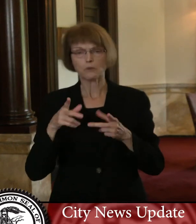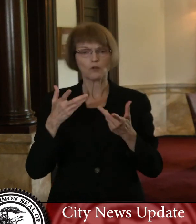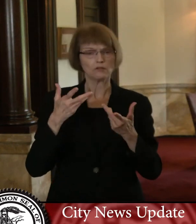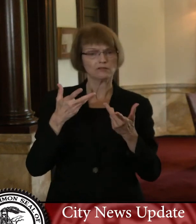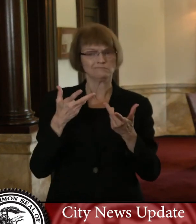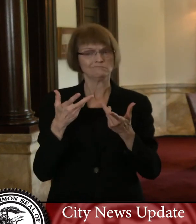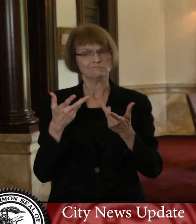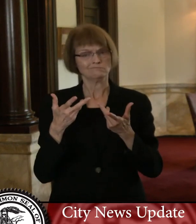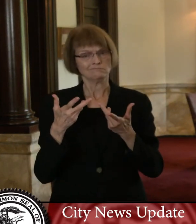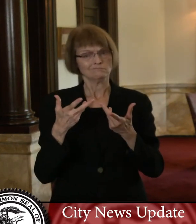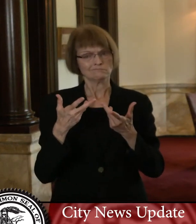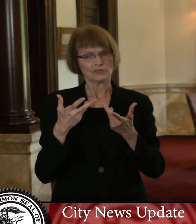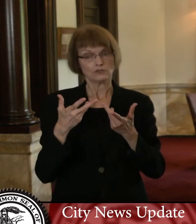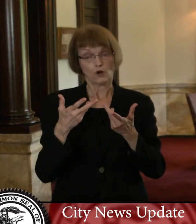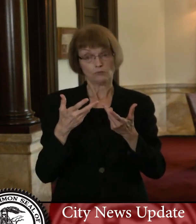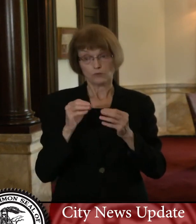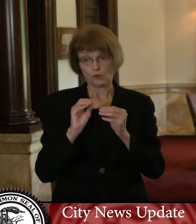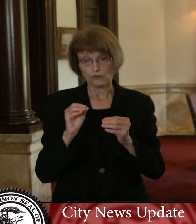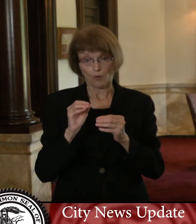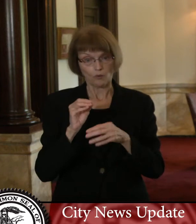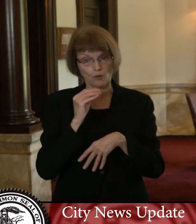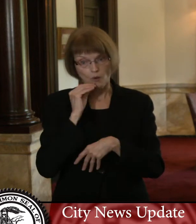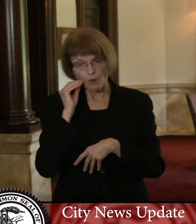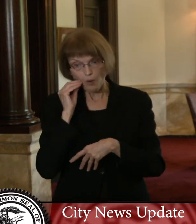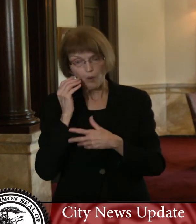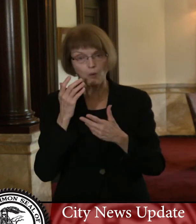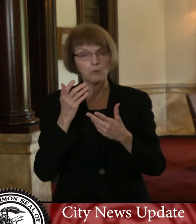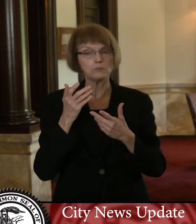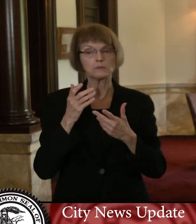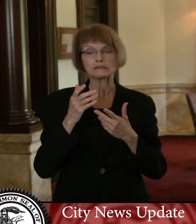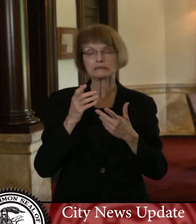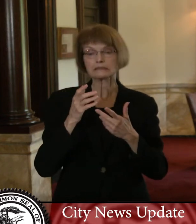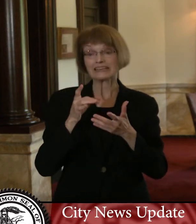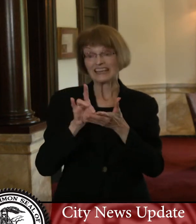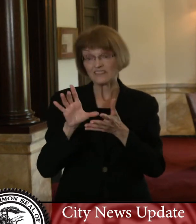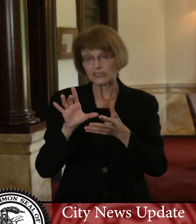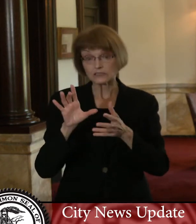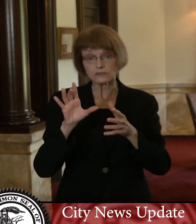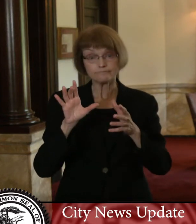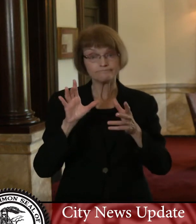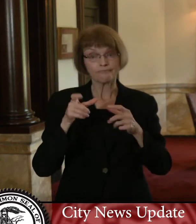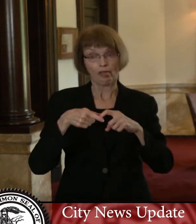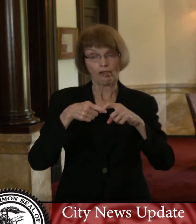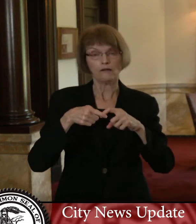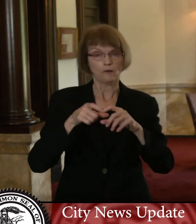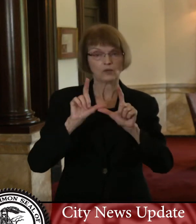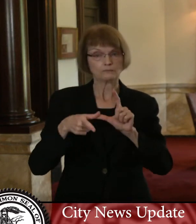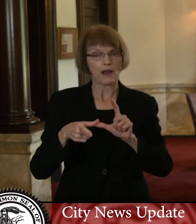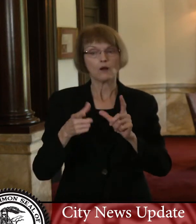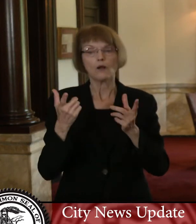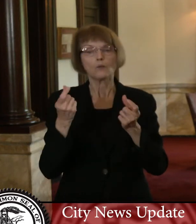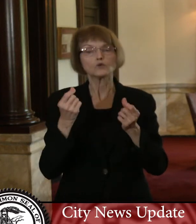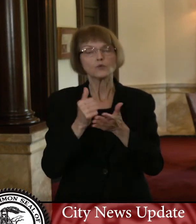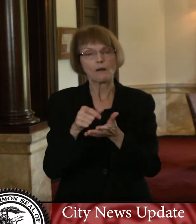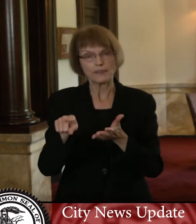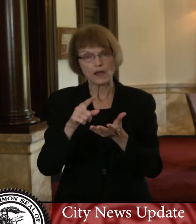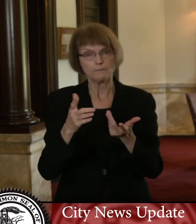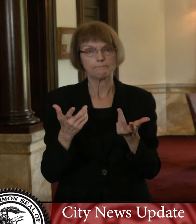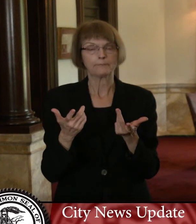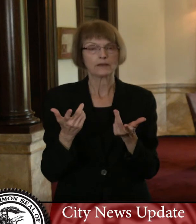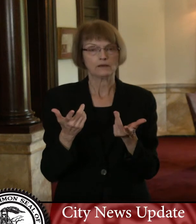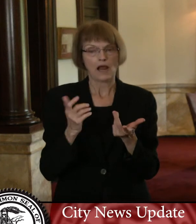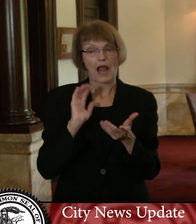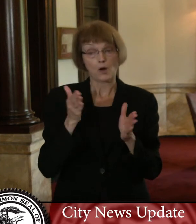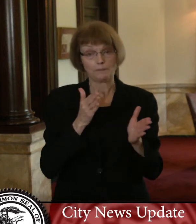moratorium expires? That's a great question. So again, if you go to the People's Plan for Economic Recovery, we